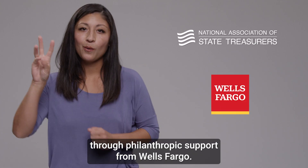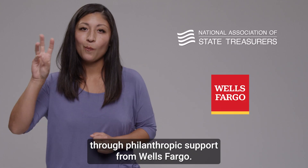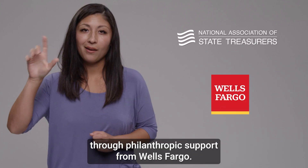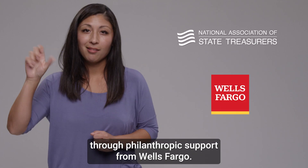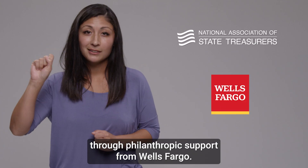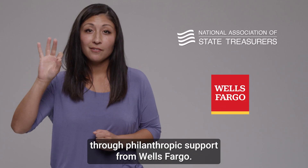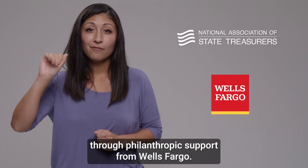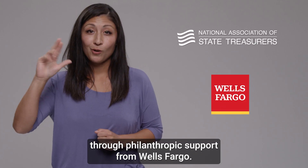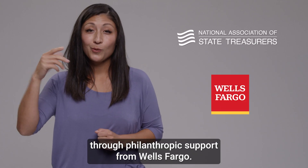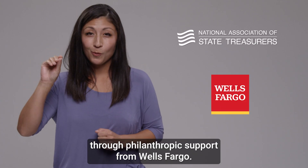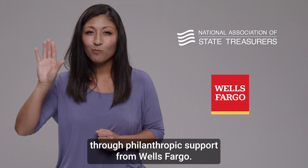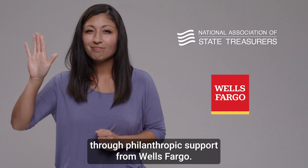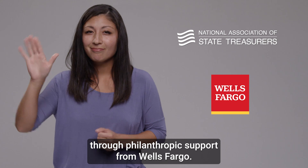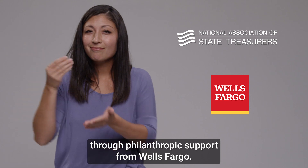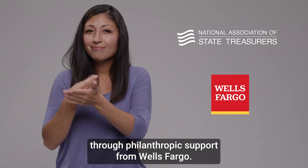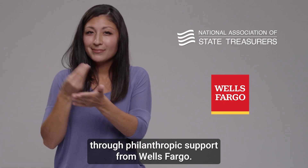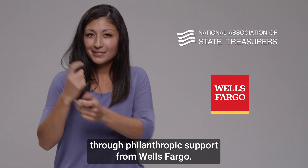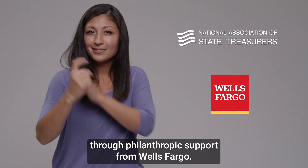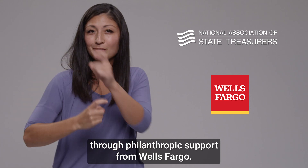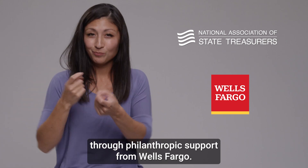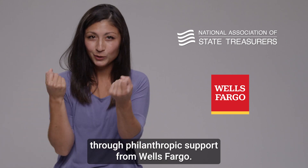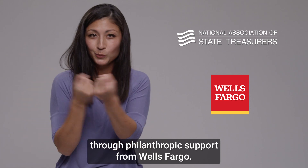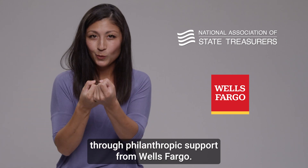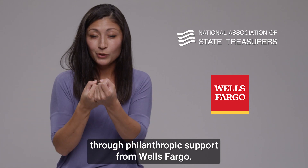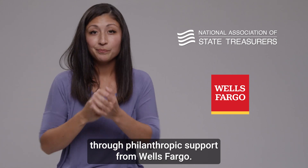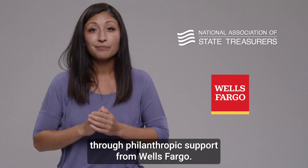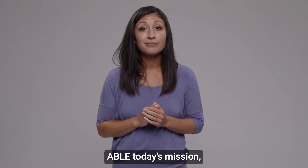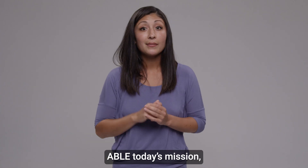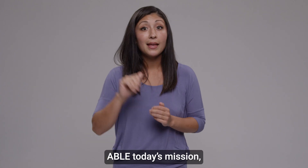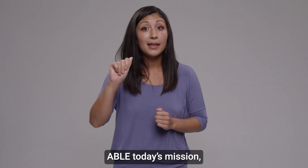State Treasurers through philanthropic support from Wells Fargo.